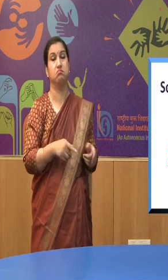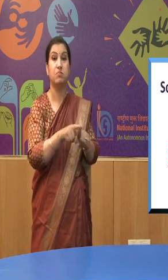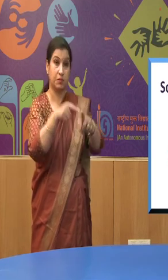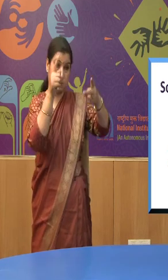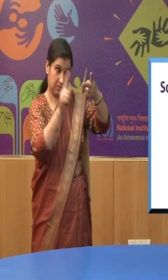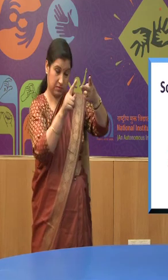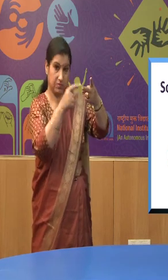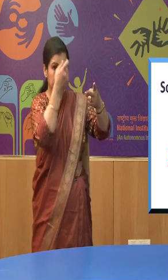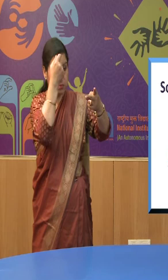Child marriage.